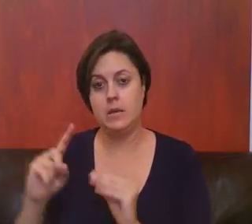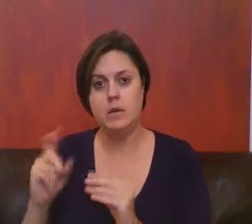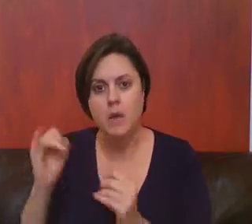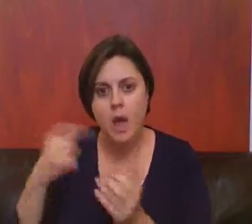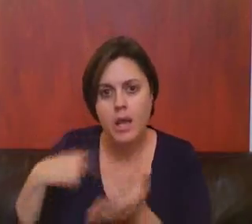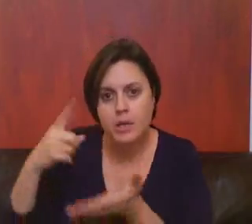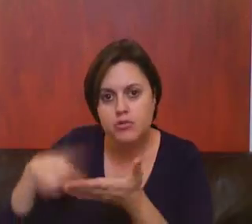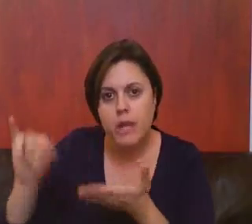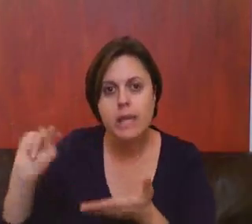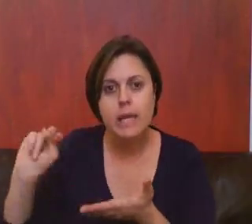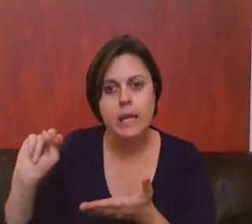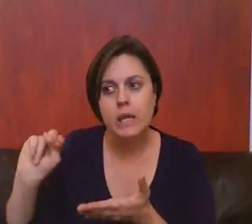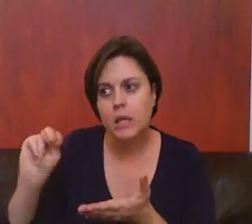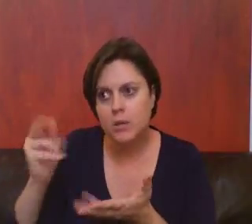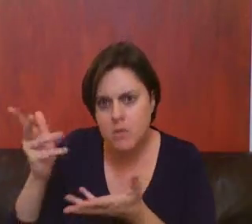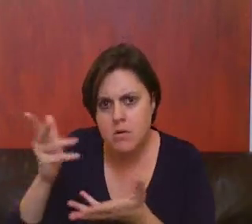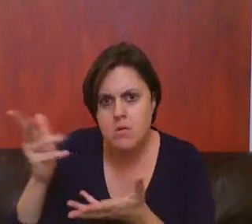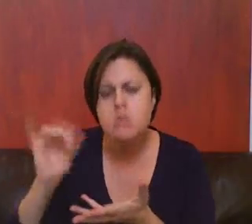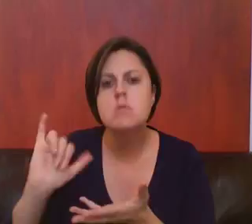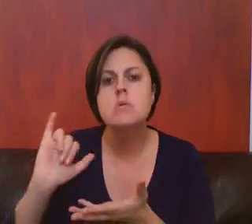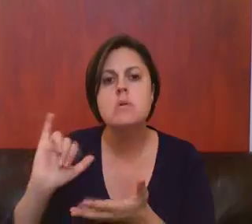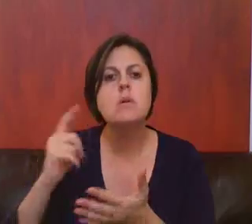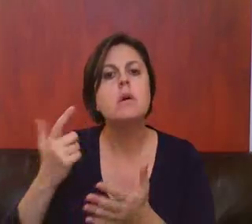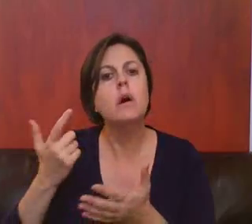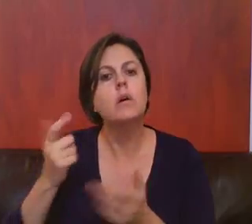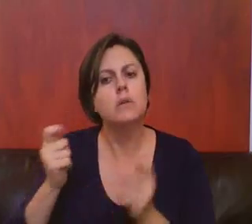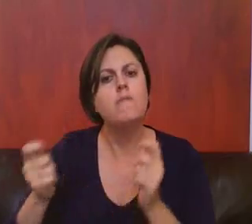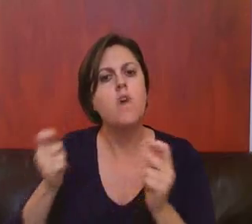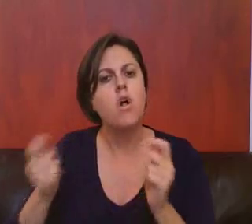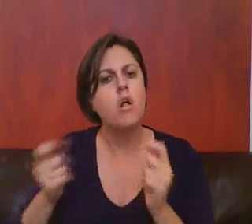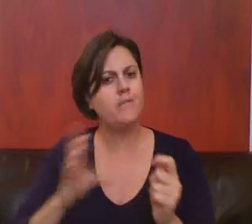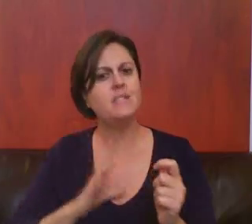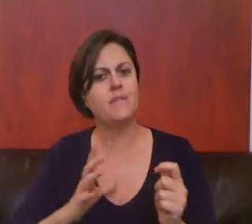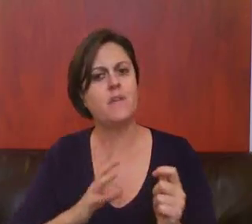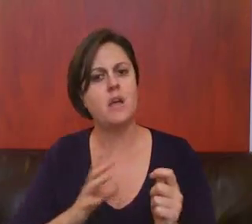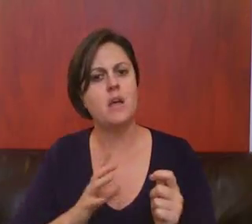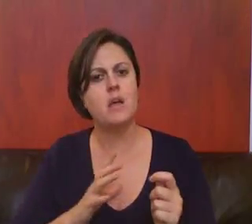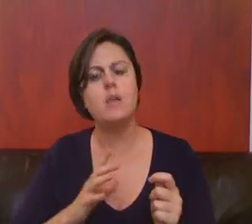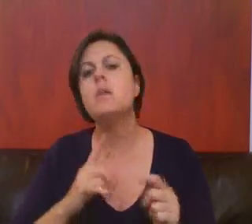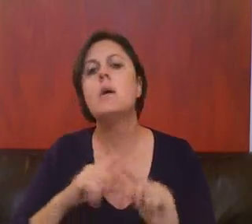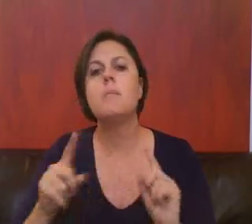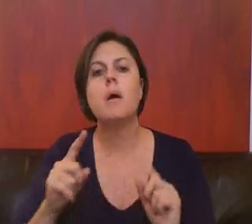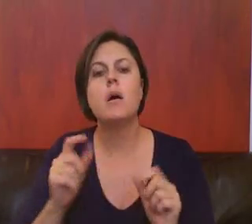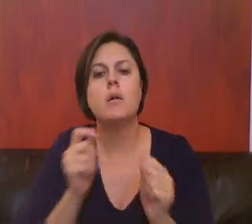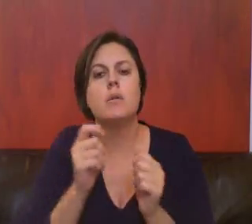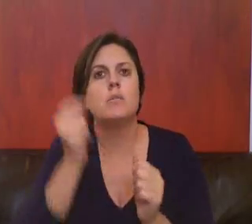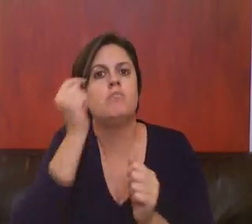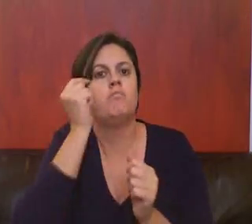to evolve, but it should evolve mindfully,